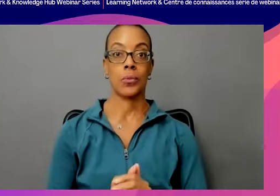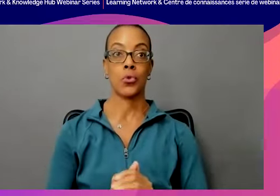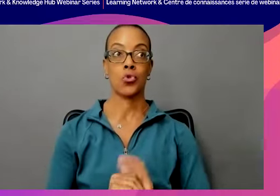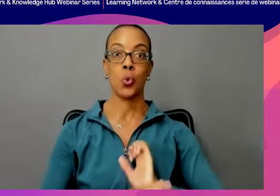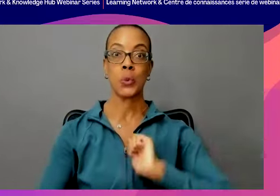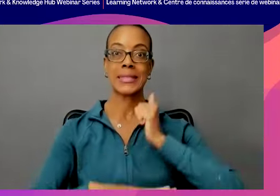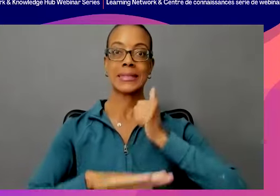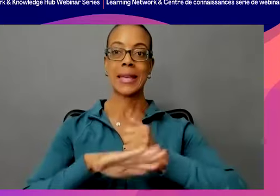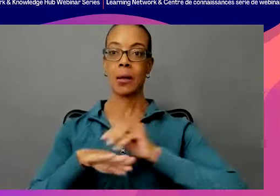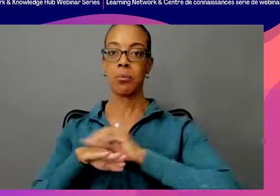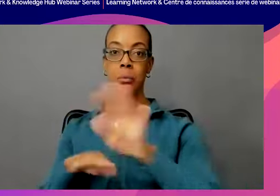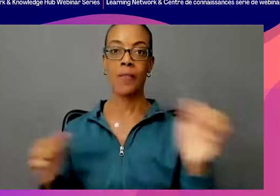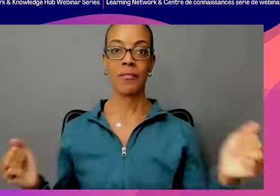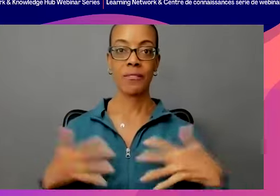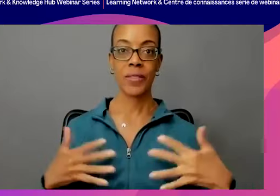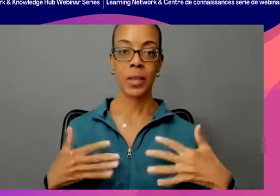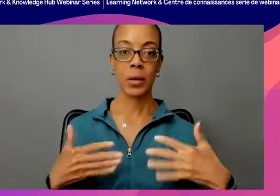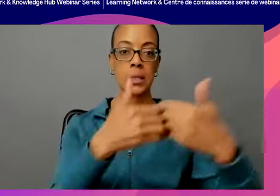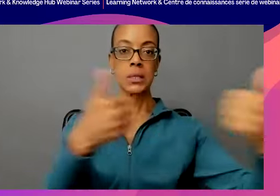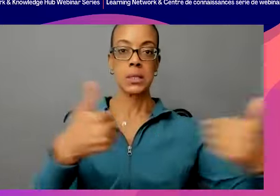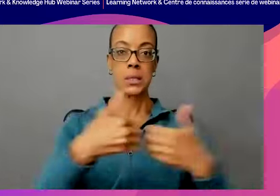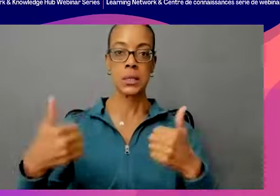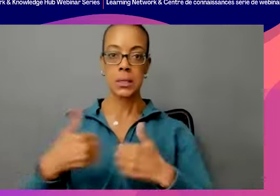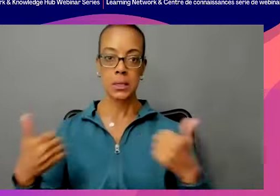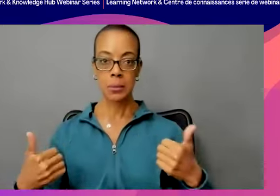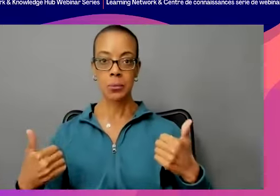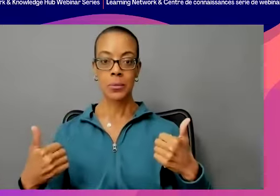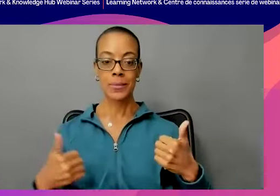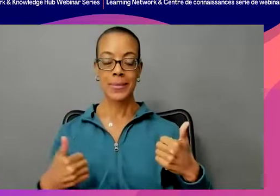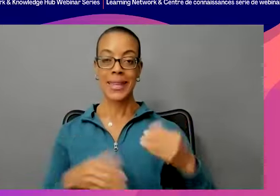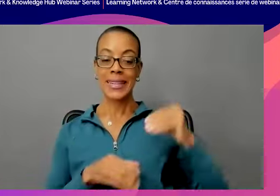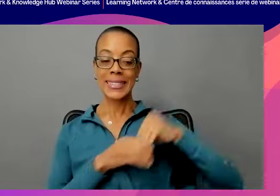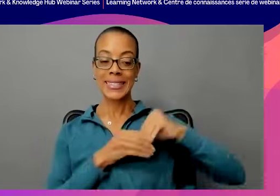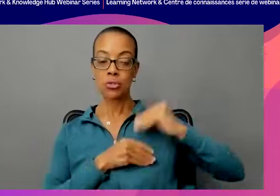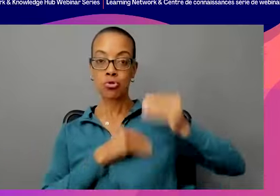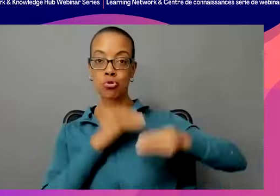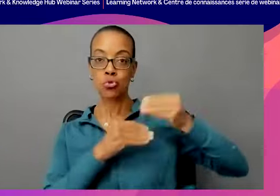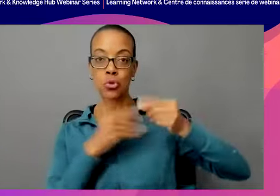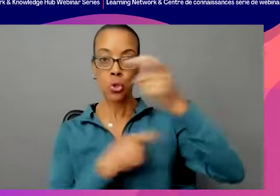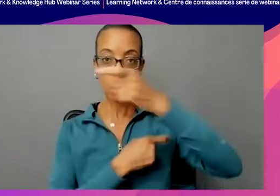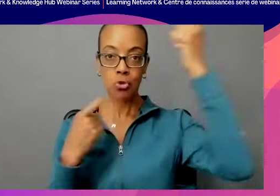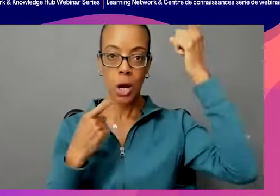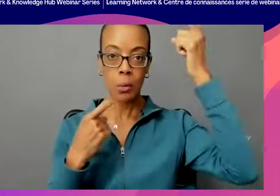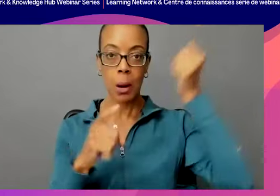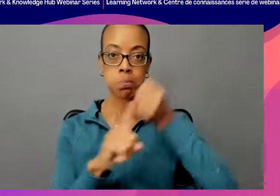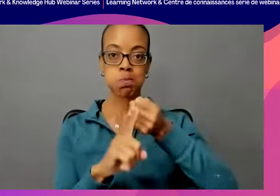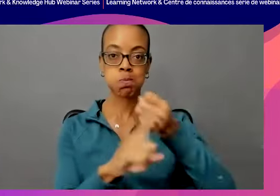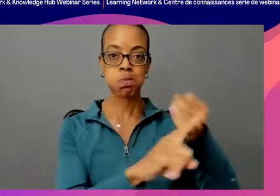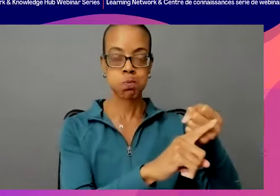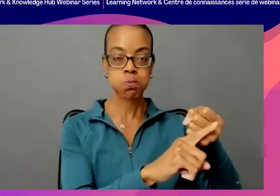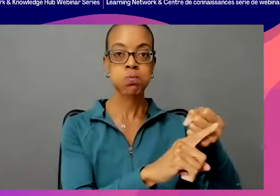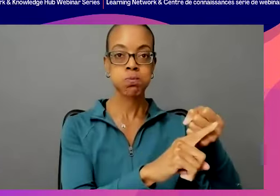fear, we're awakening that intergenerational trauma, so these people are